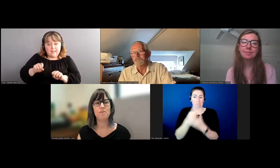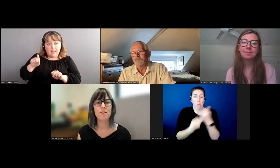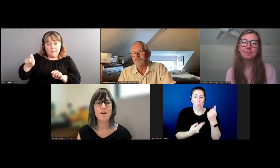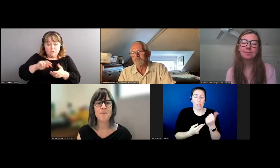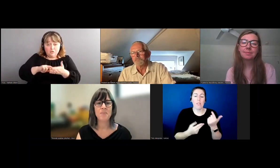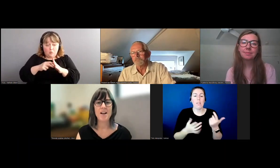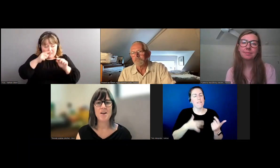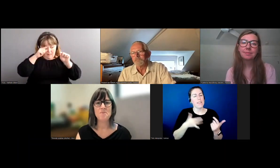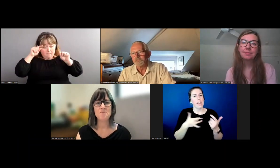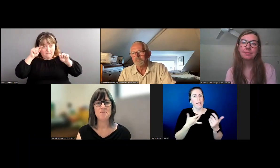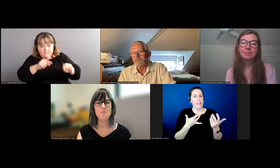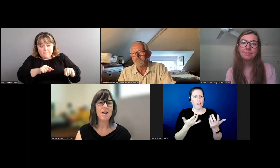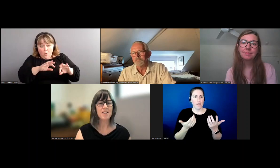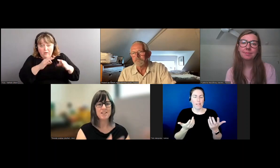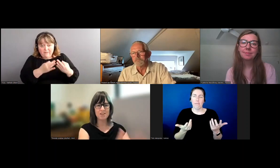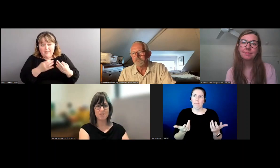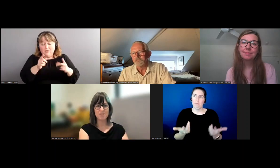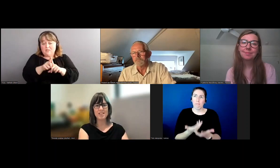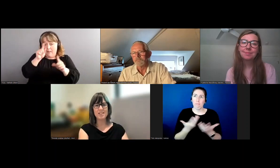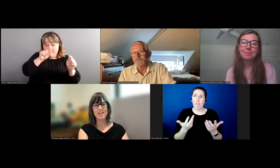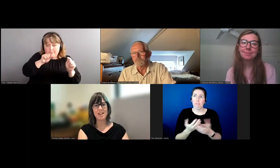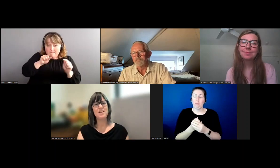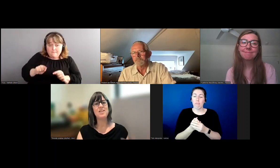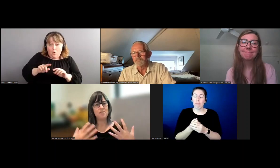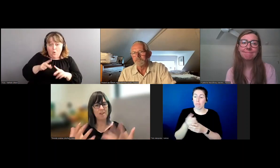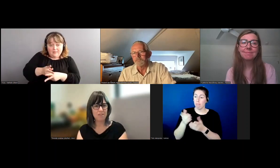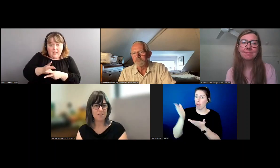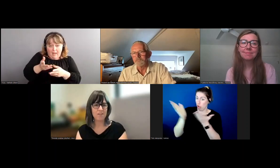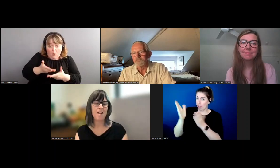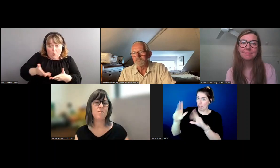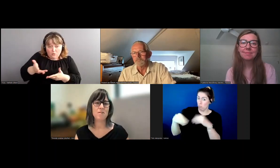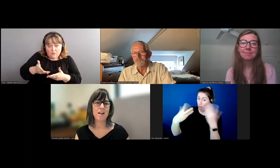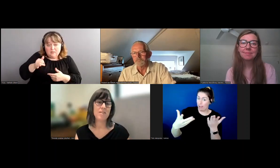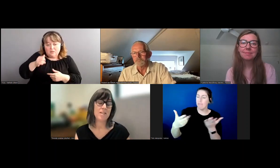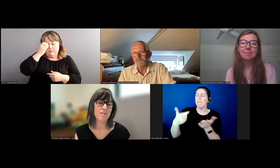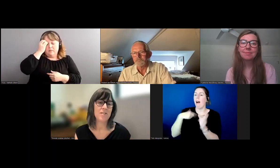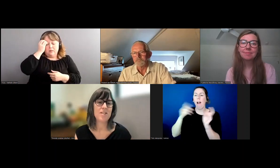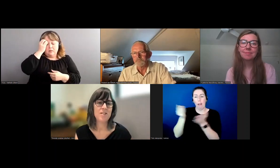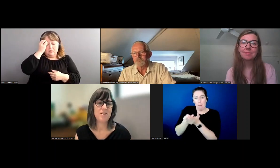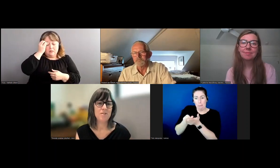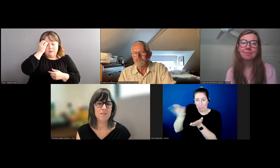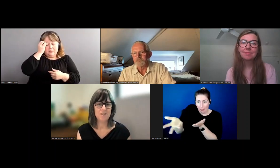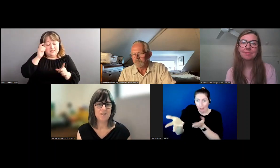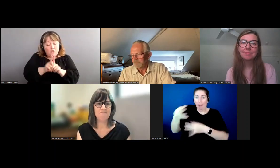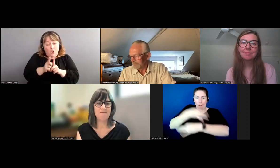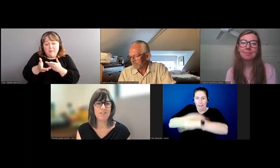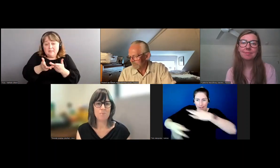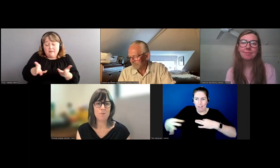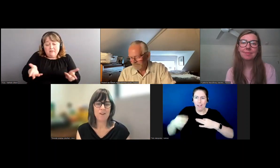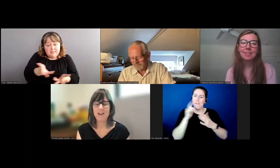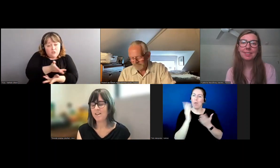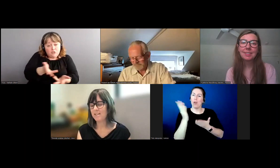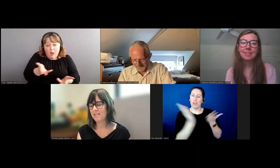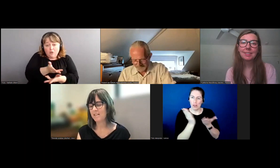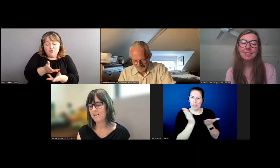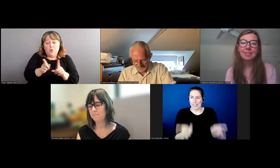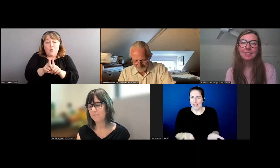of buying services, and you have a service to